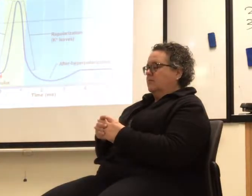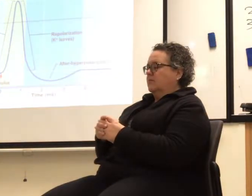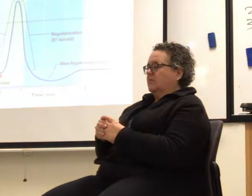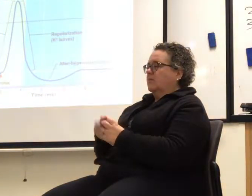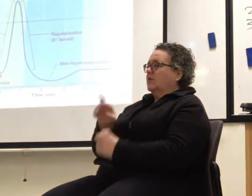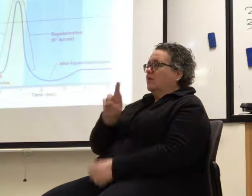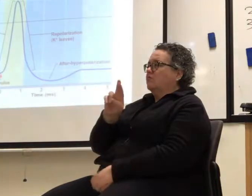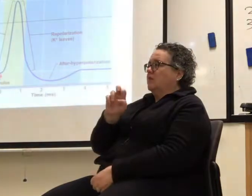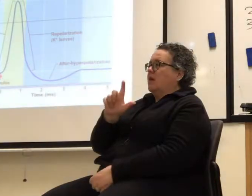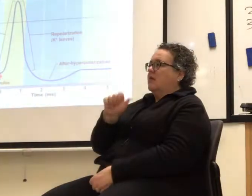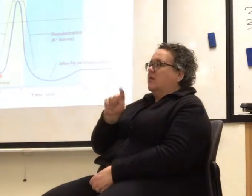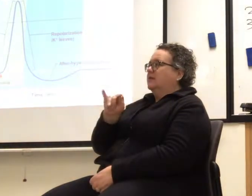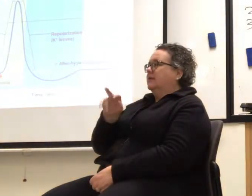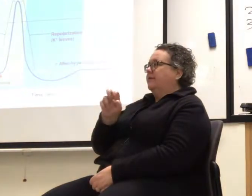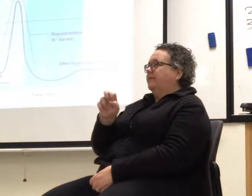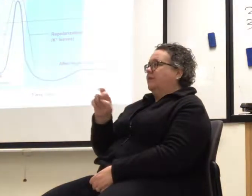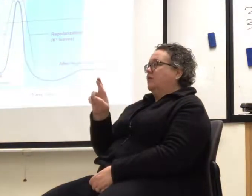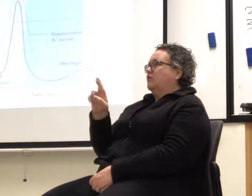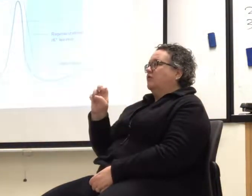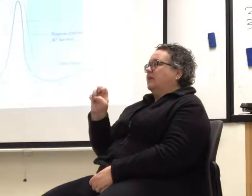refractory